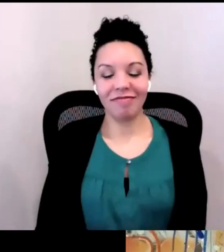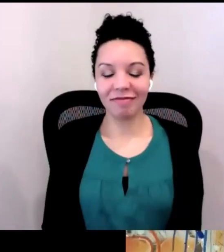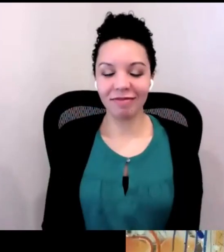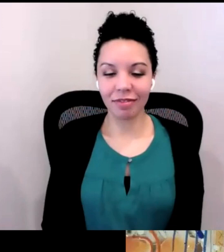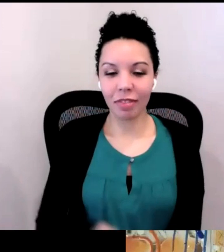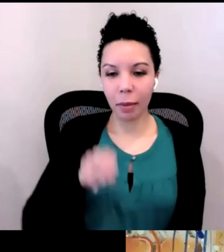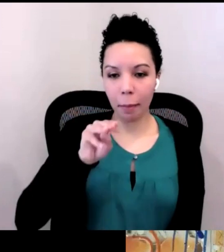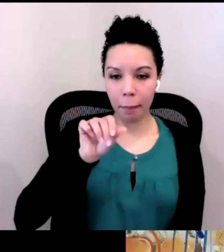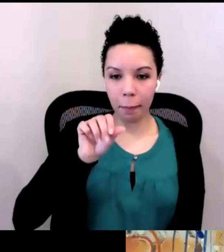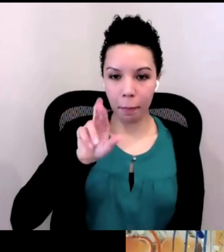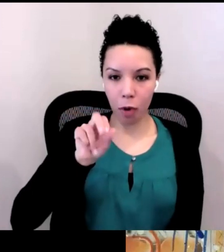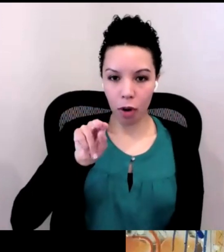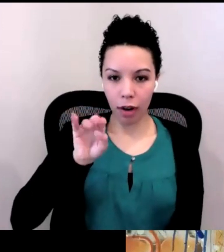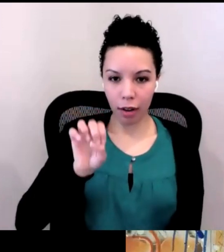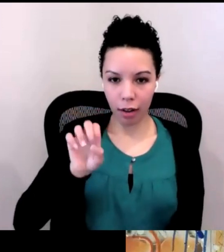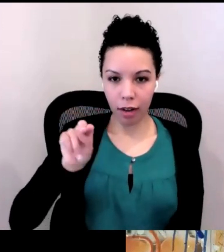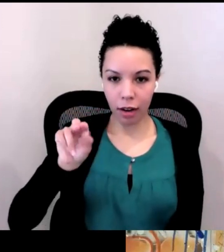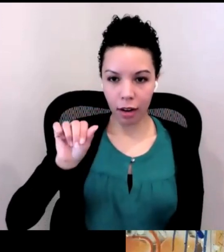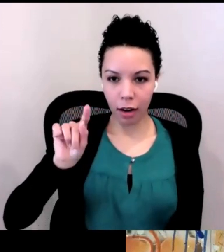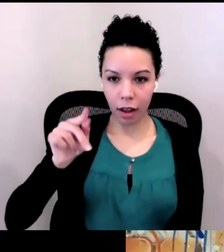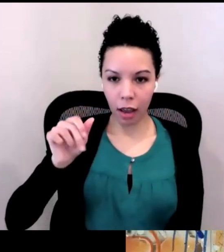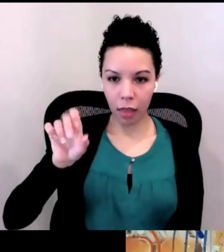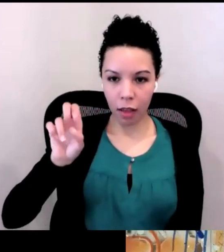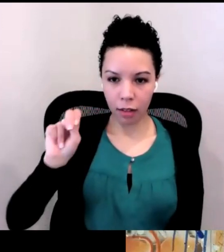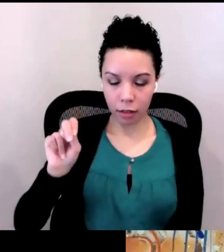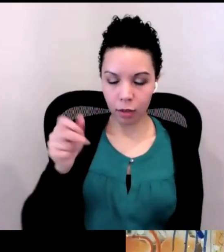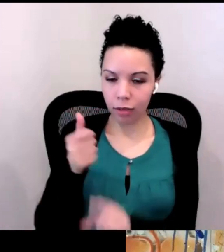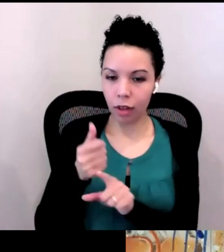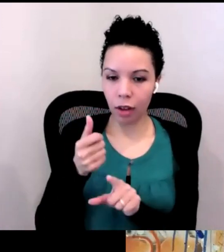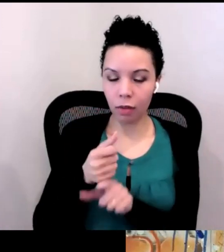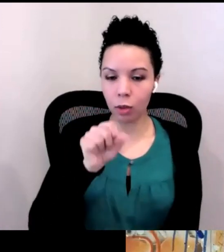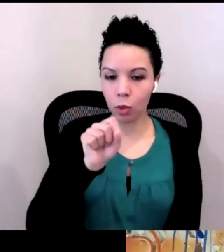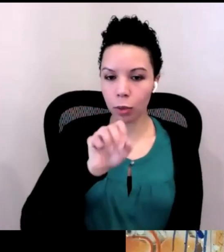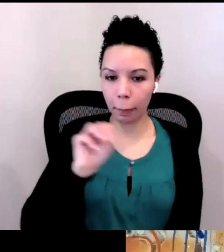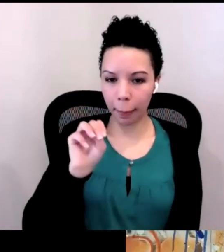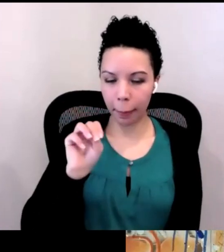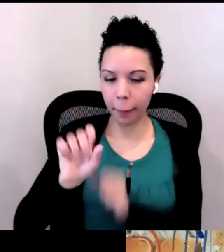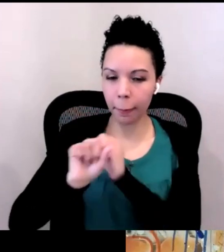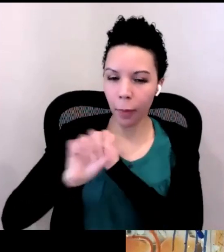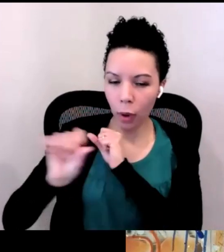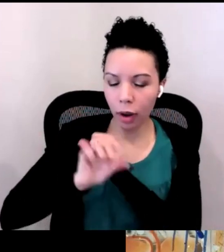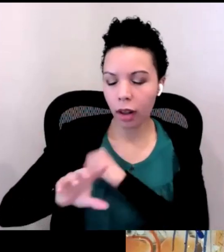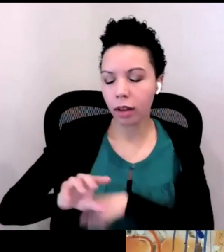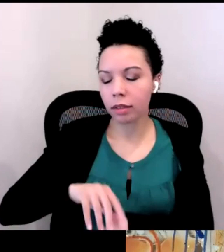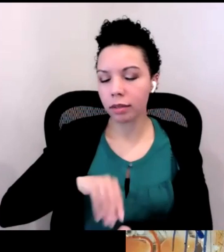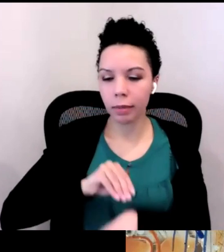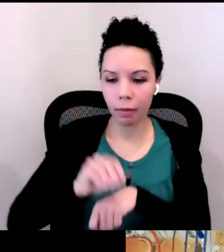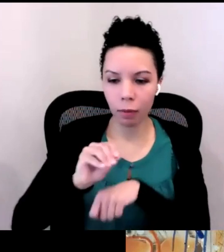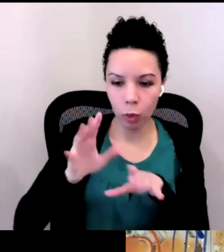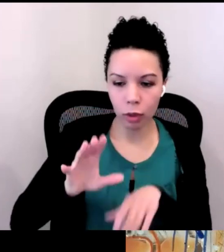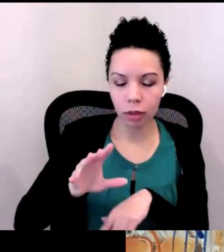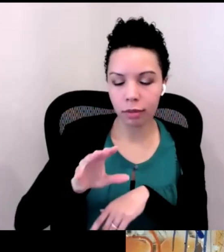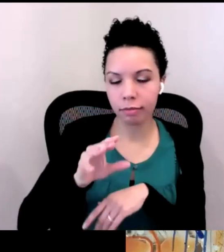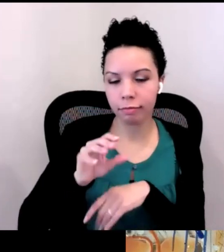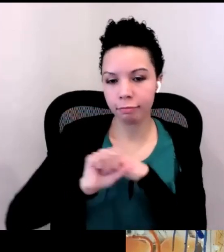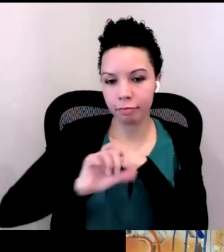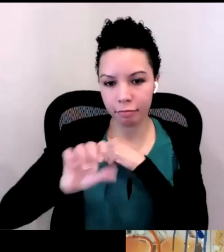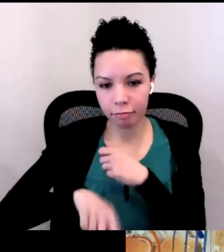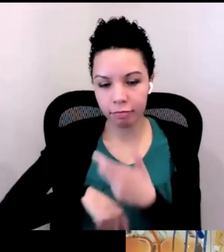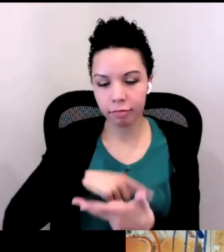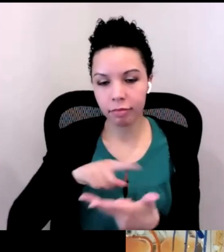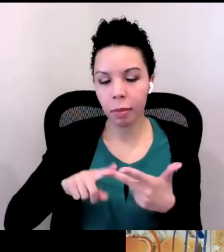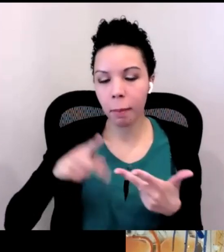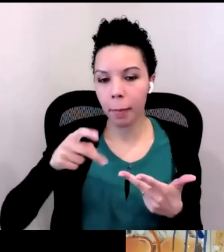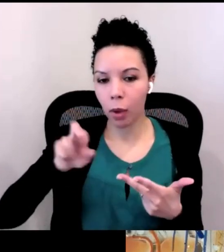Marnie Nathanson, who is a social media marketing and influencer marketing, PR expert, been in the